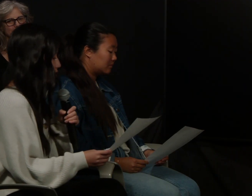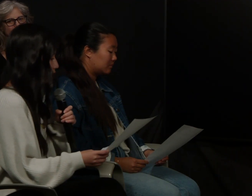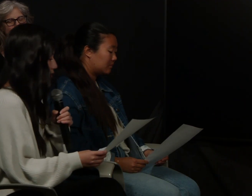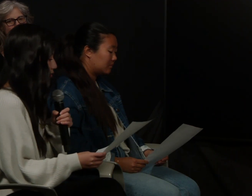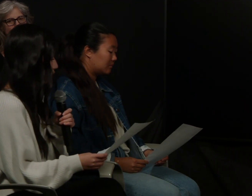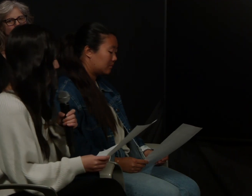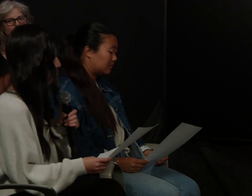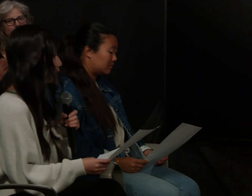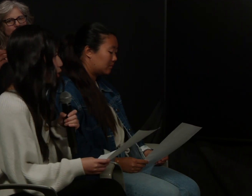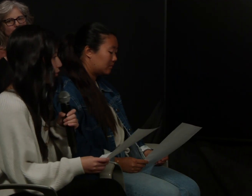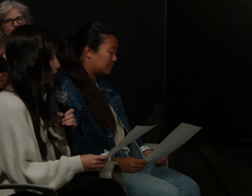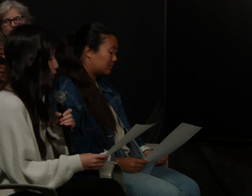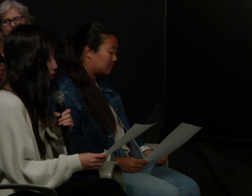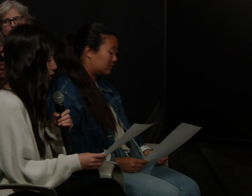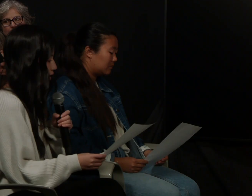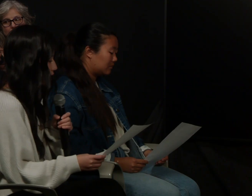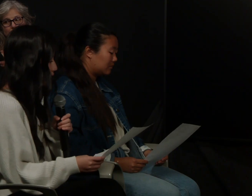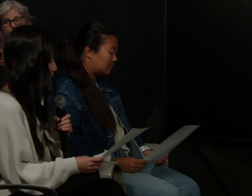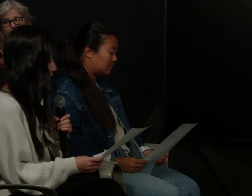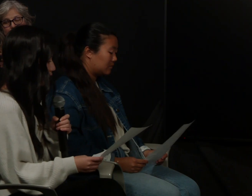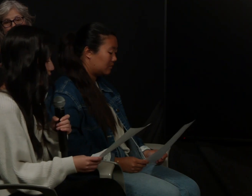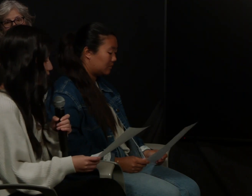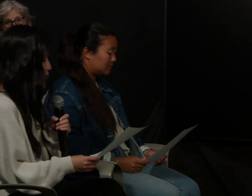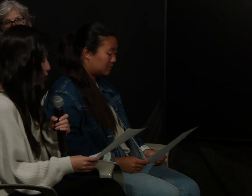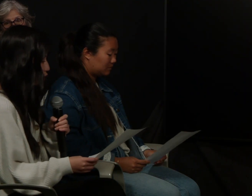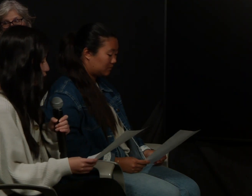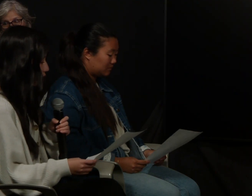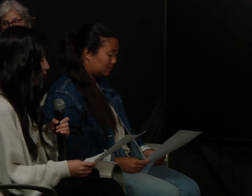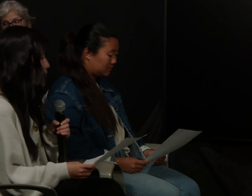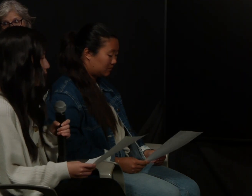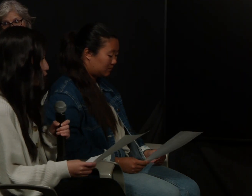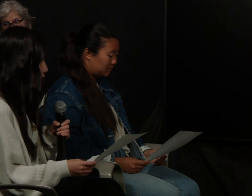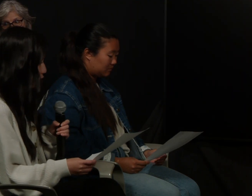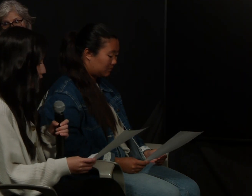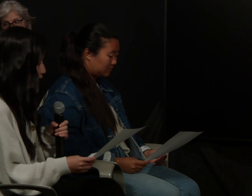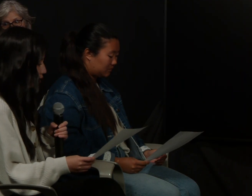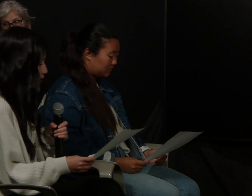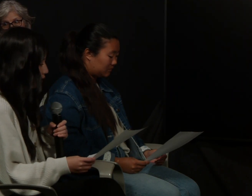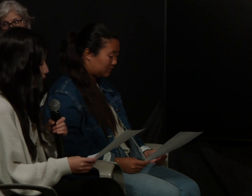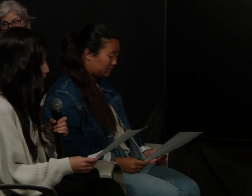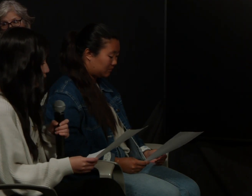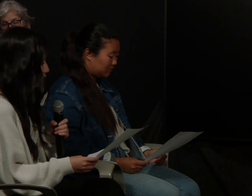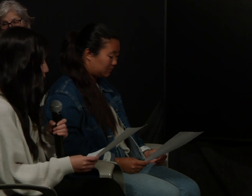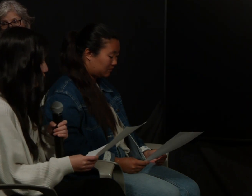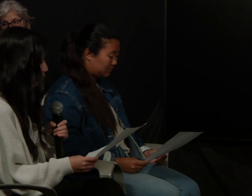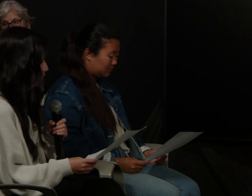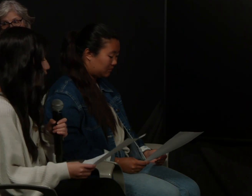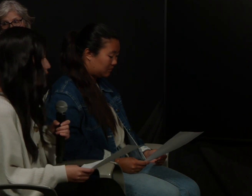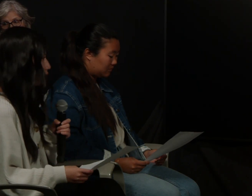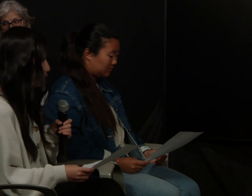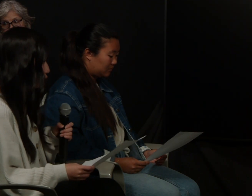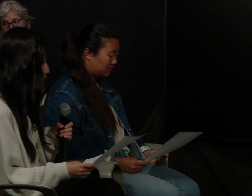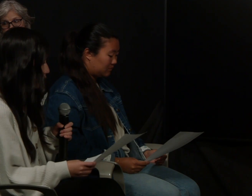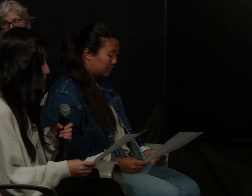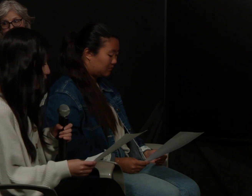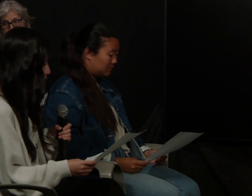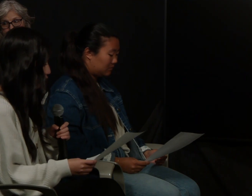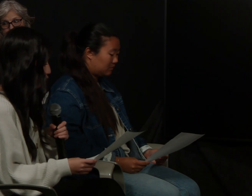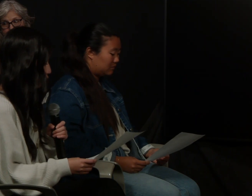For the second part of that question, is this approach different from how childhood is typically studied in linguistics or the